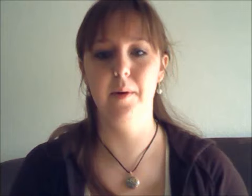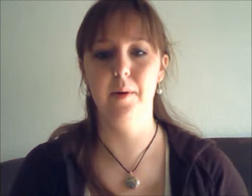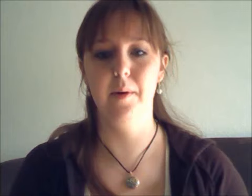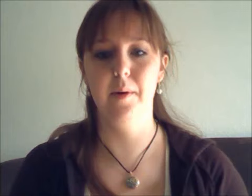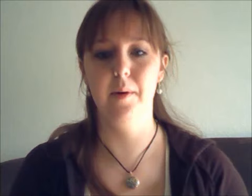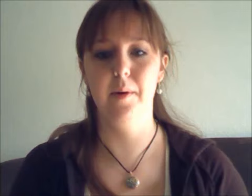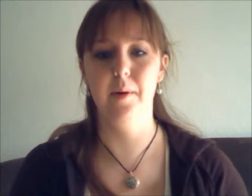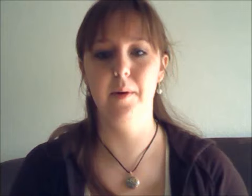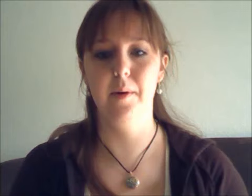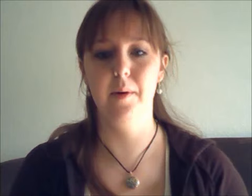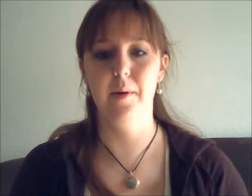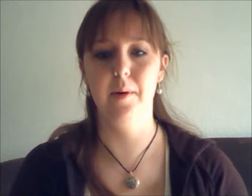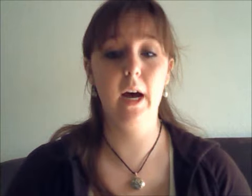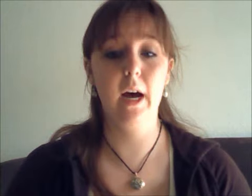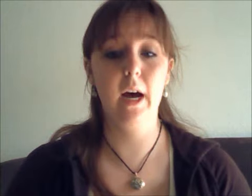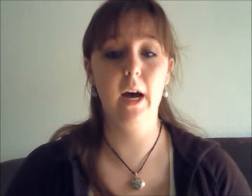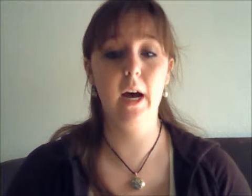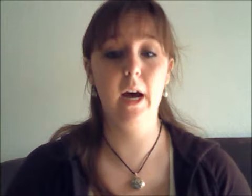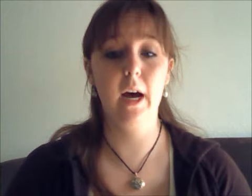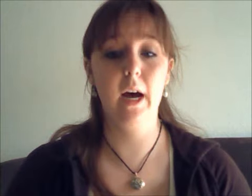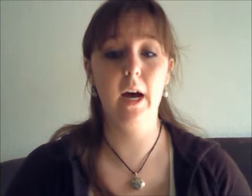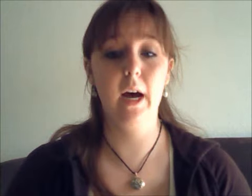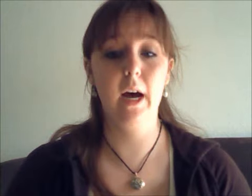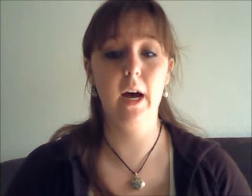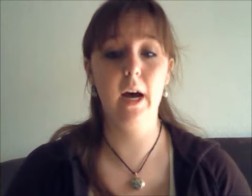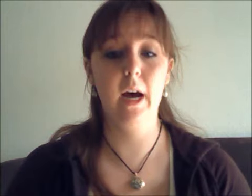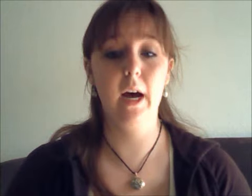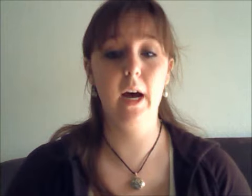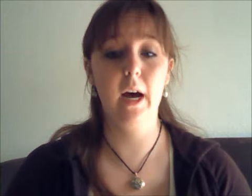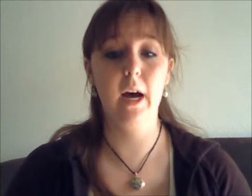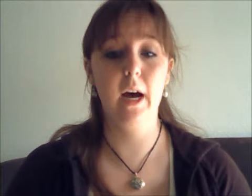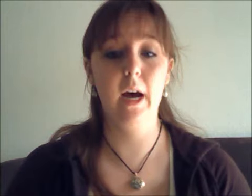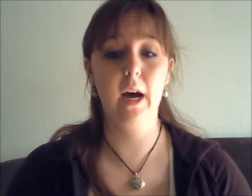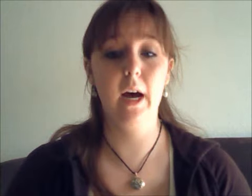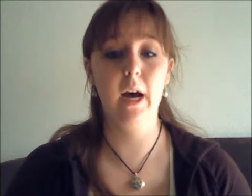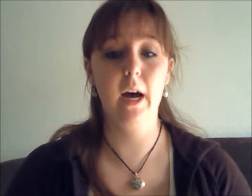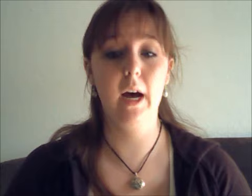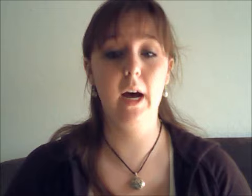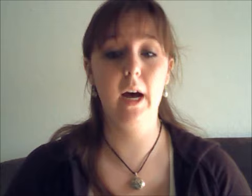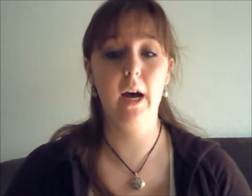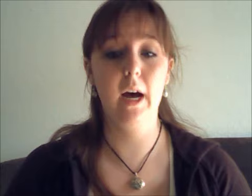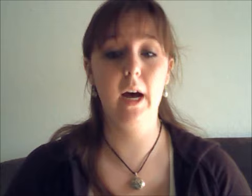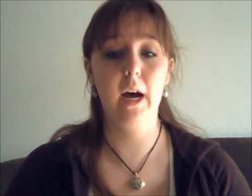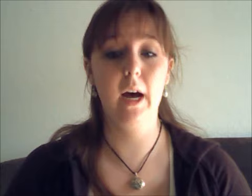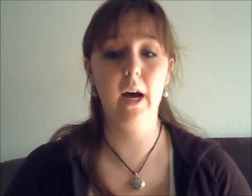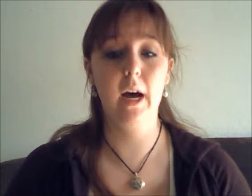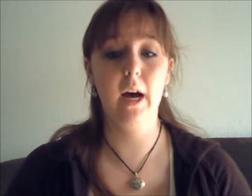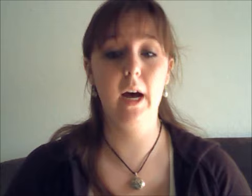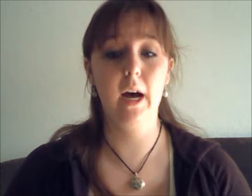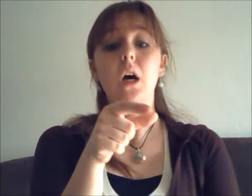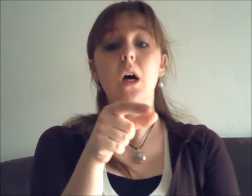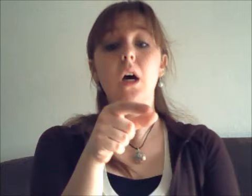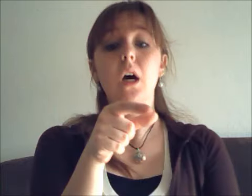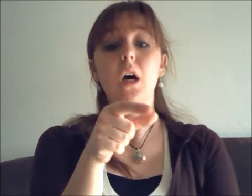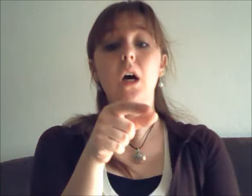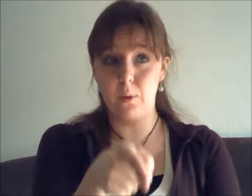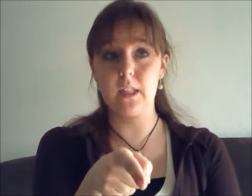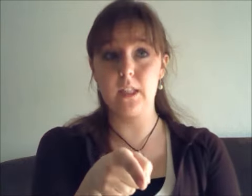He is not the only one who had a secret to hide. Him, and you're going to point to the